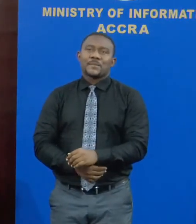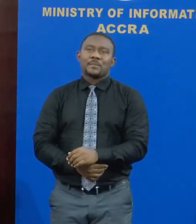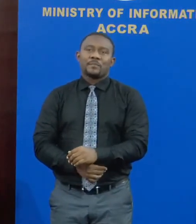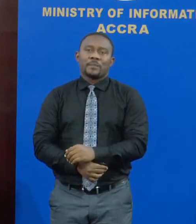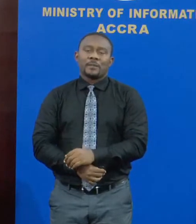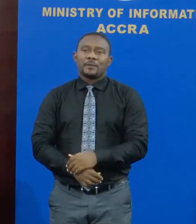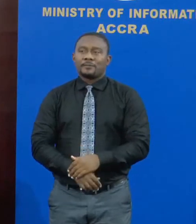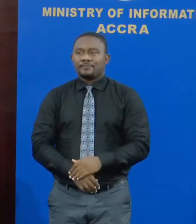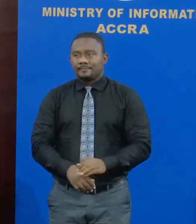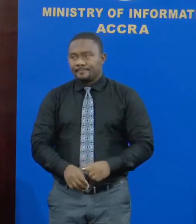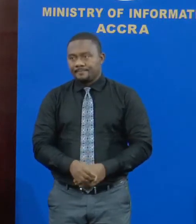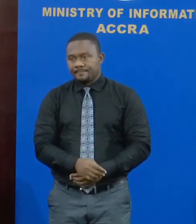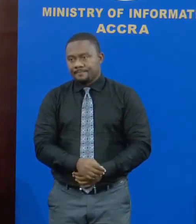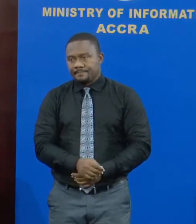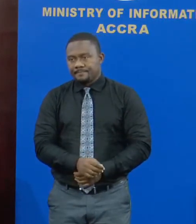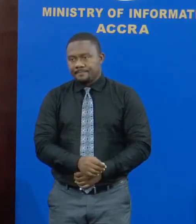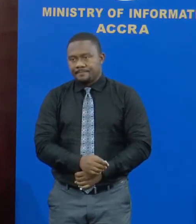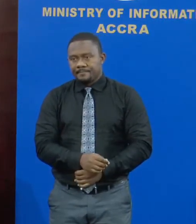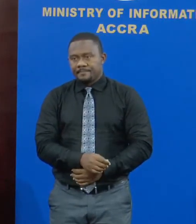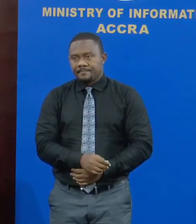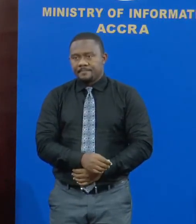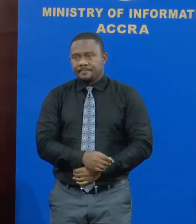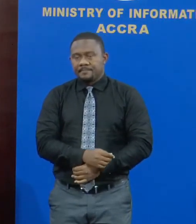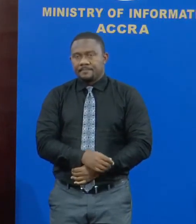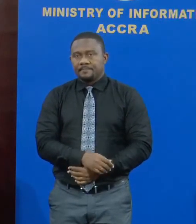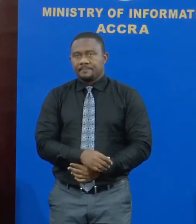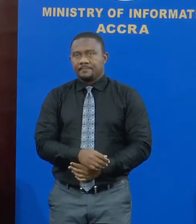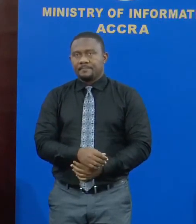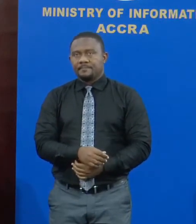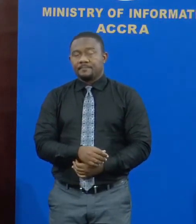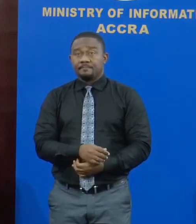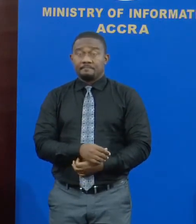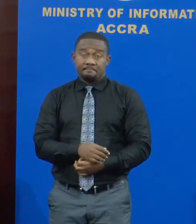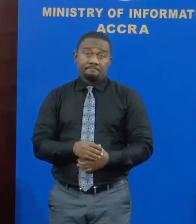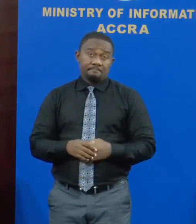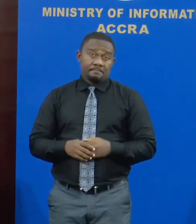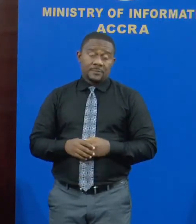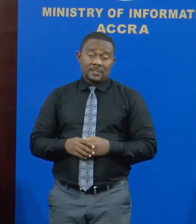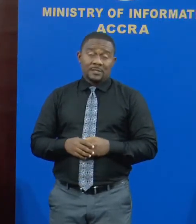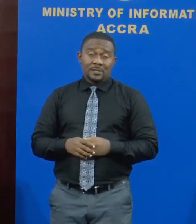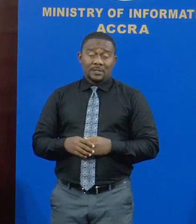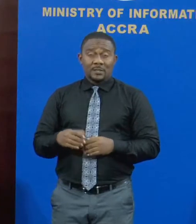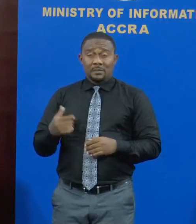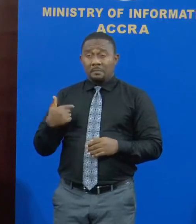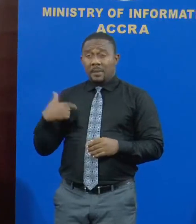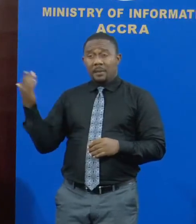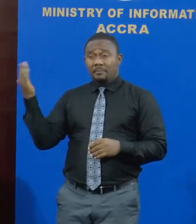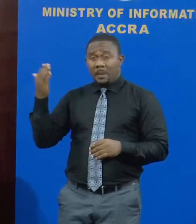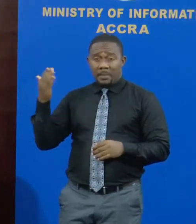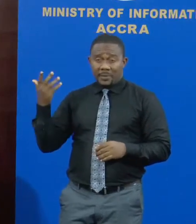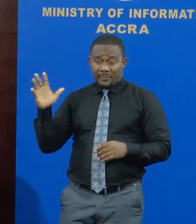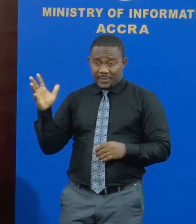So the takeaways from this short presentation is